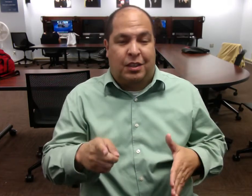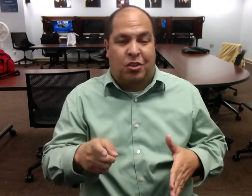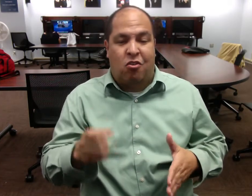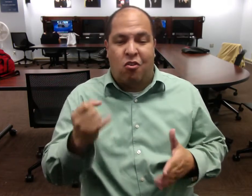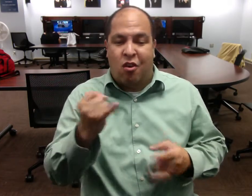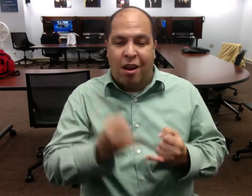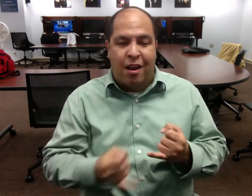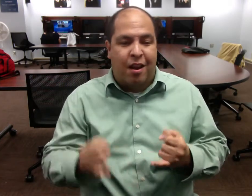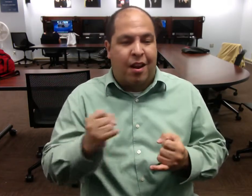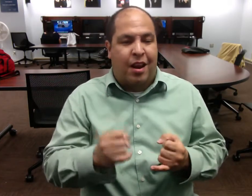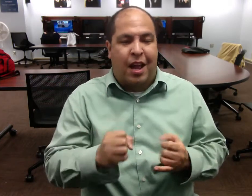teaching.